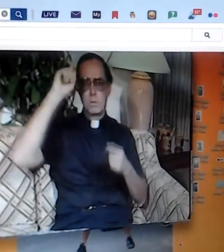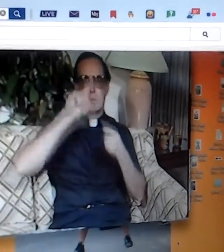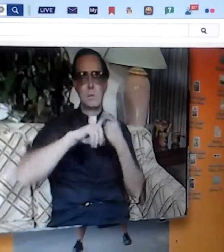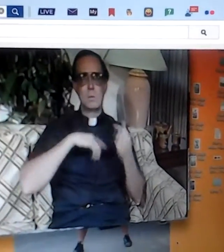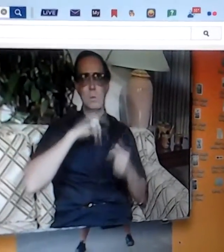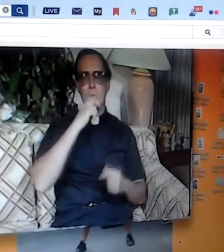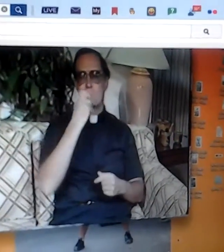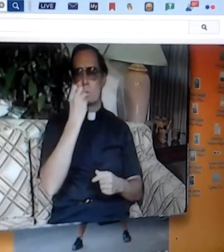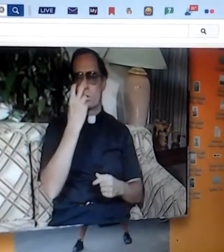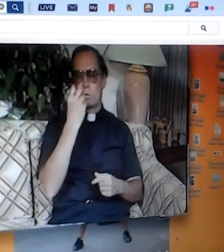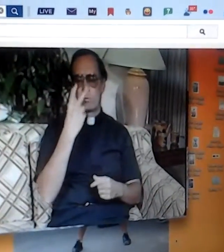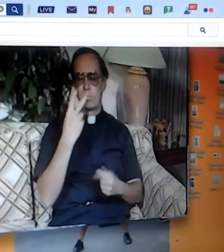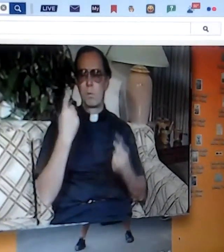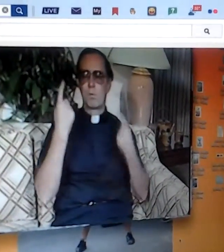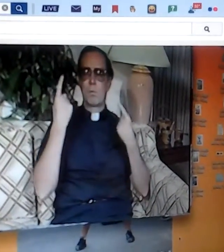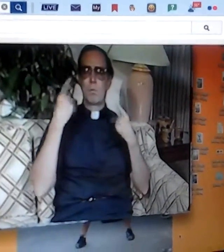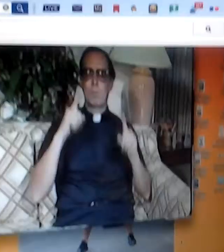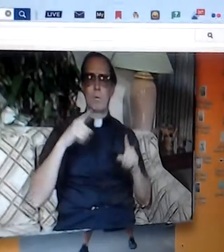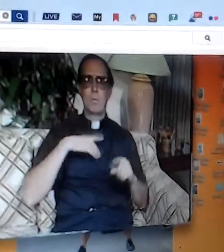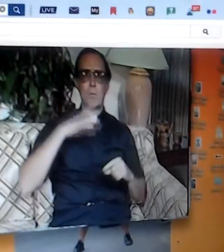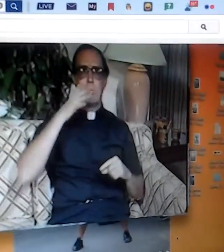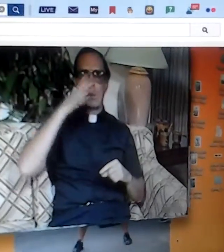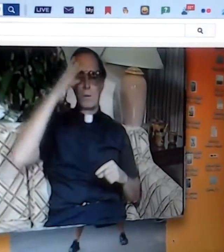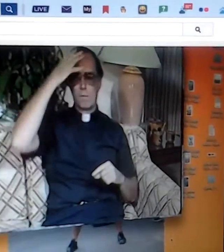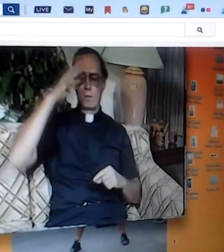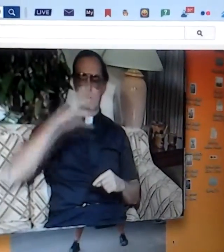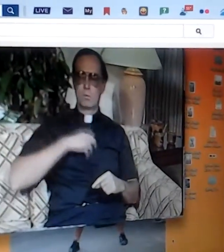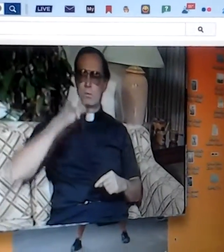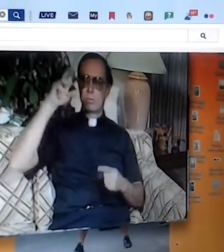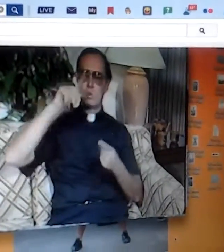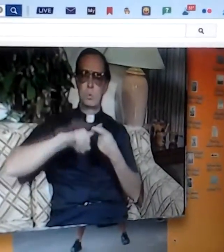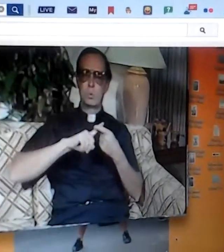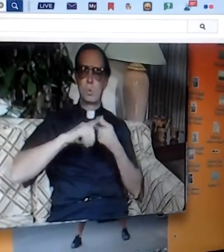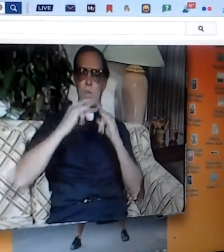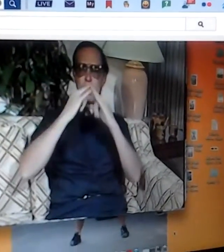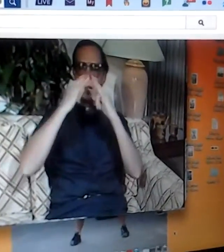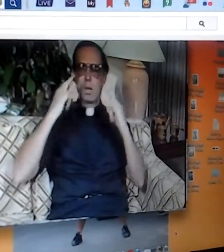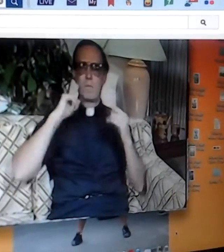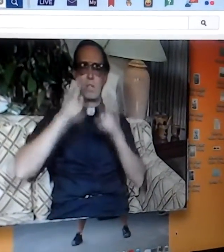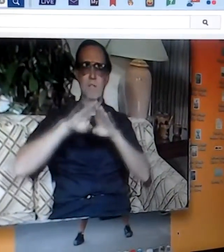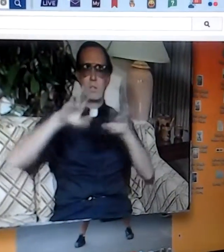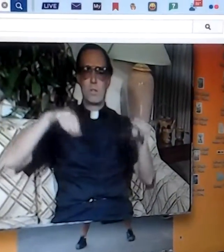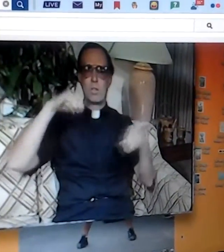Every day I practiced finger spelling. I attended that school up until I was 12.